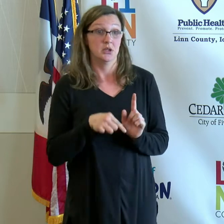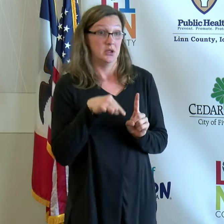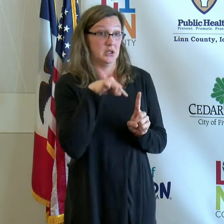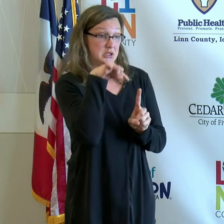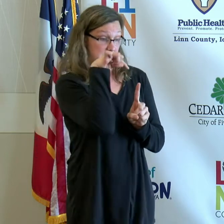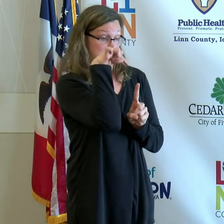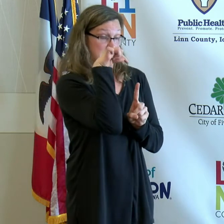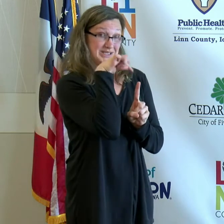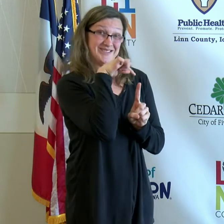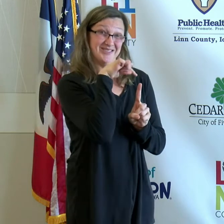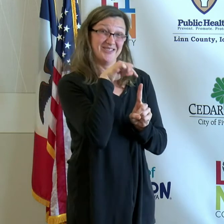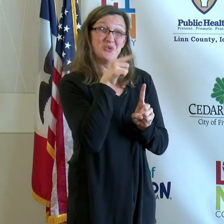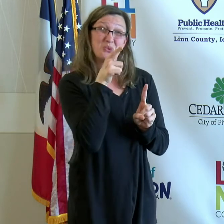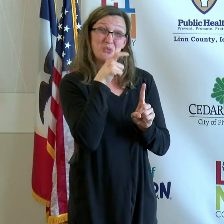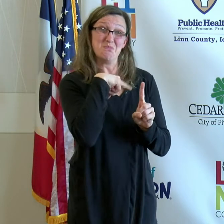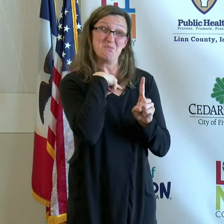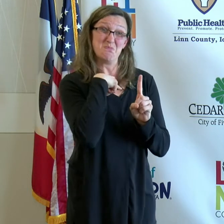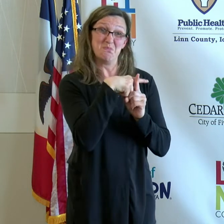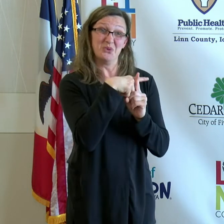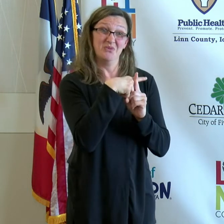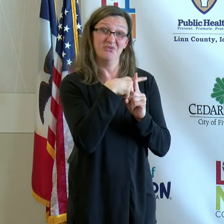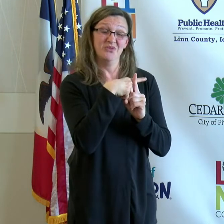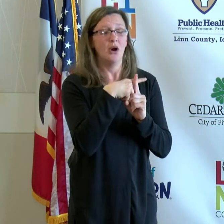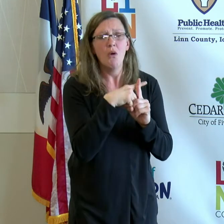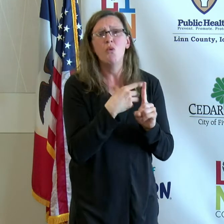is expected to make a full recovery.